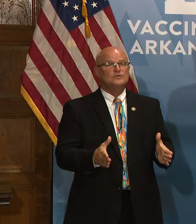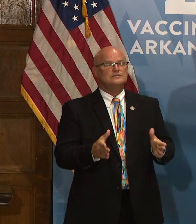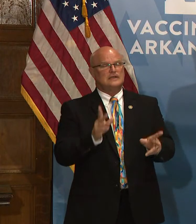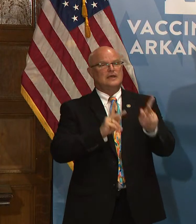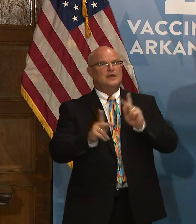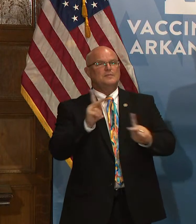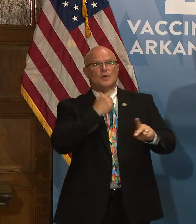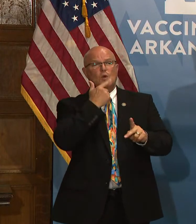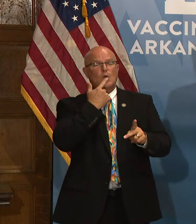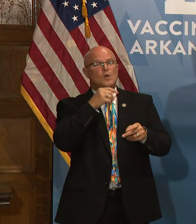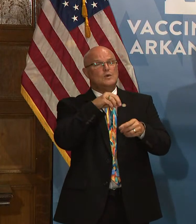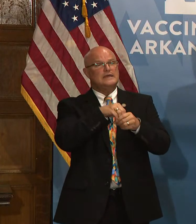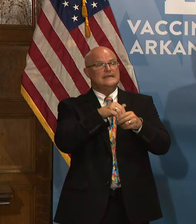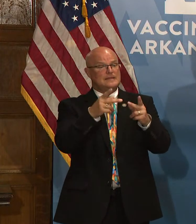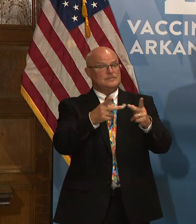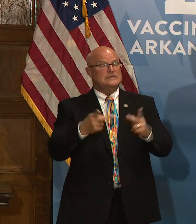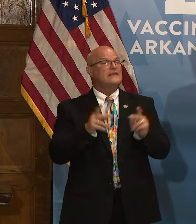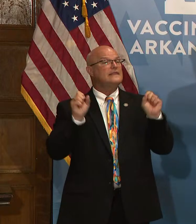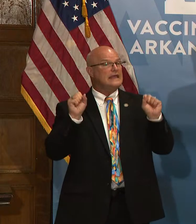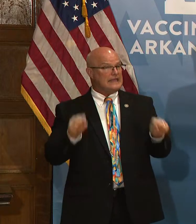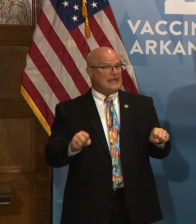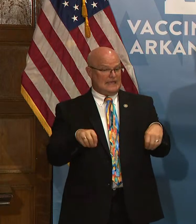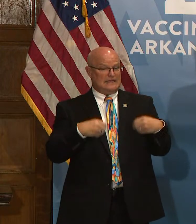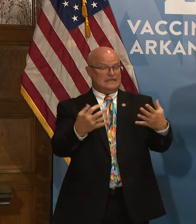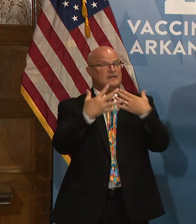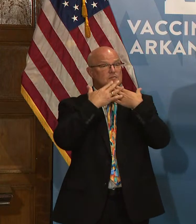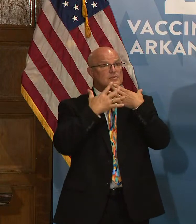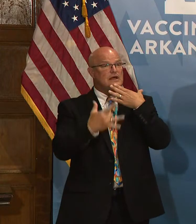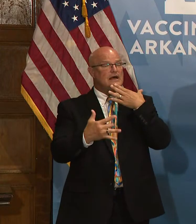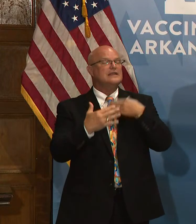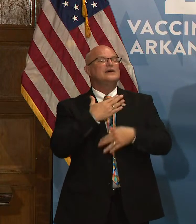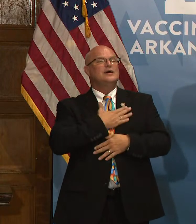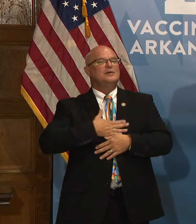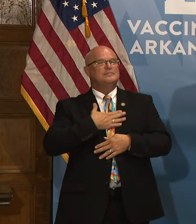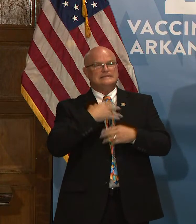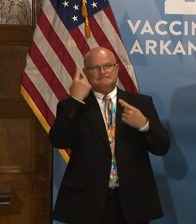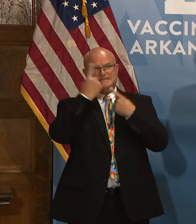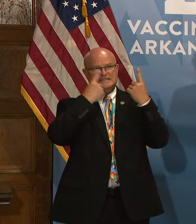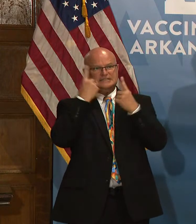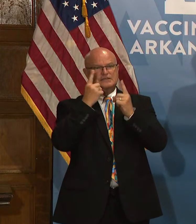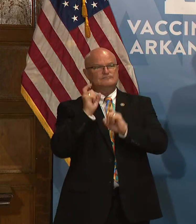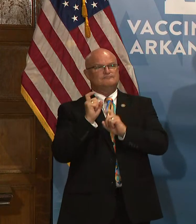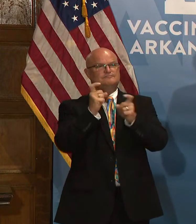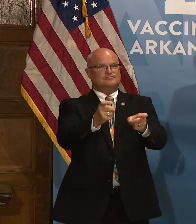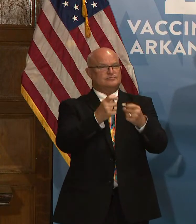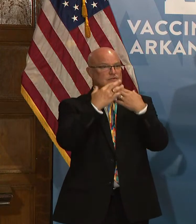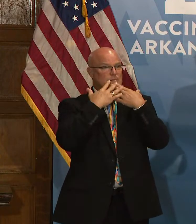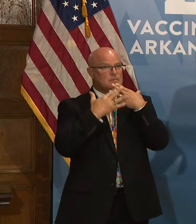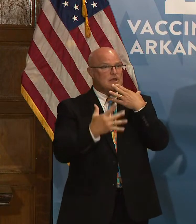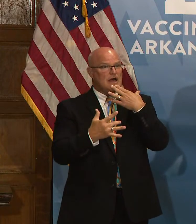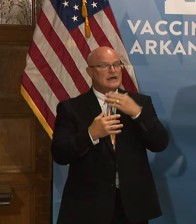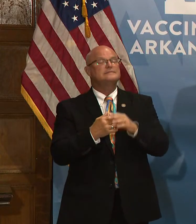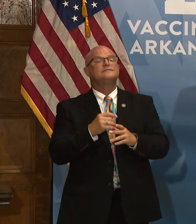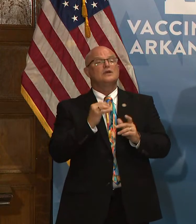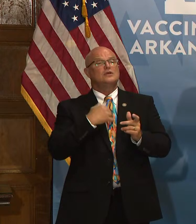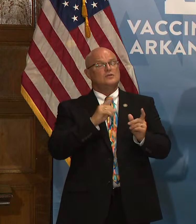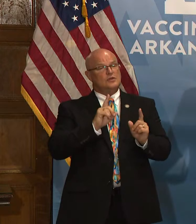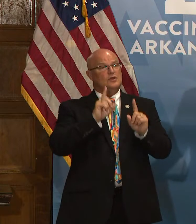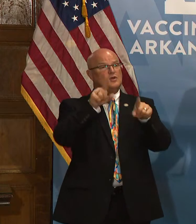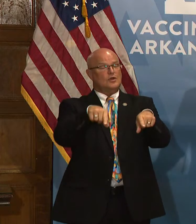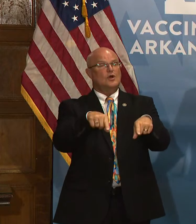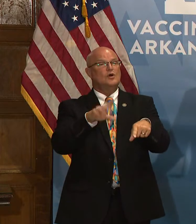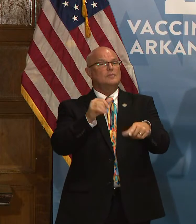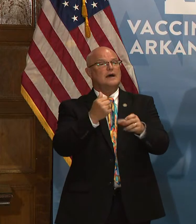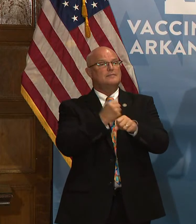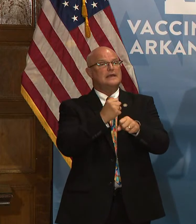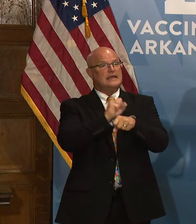who is in the position that they can give blood to consider a donation. You can make a donation